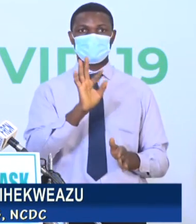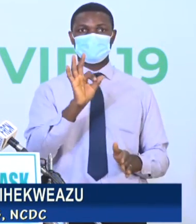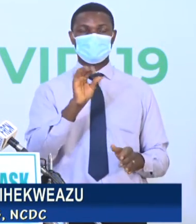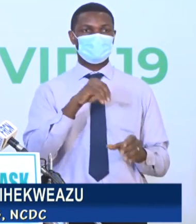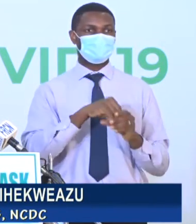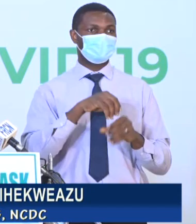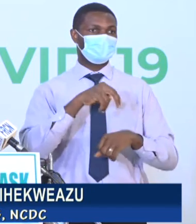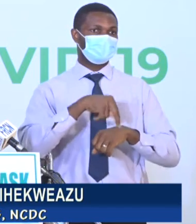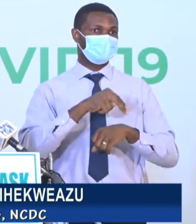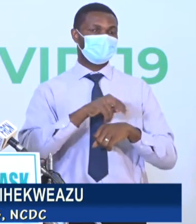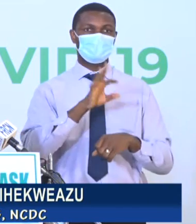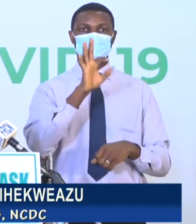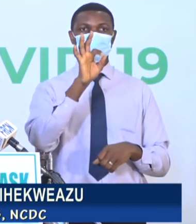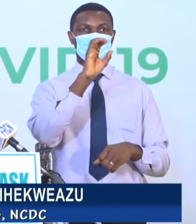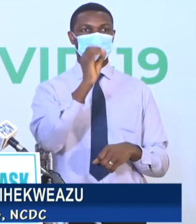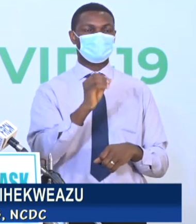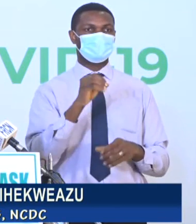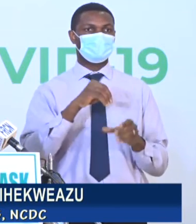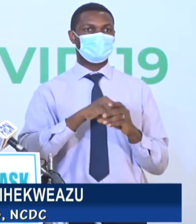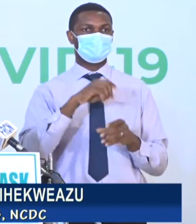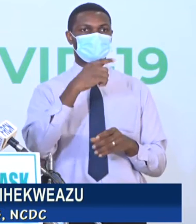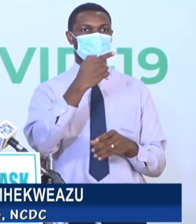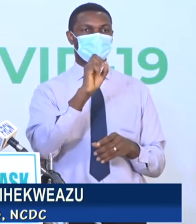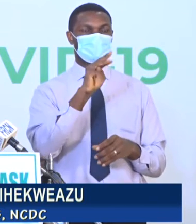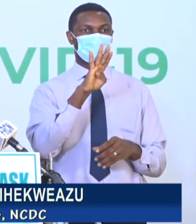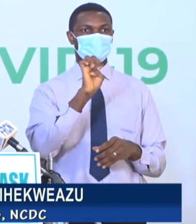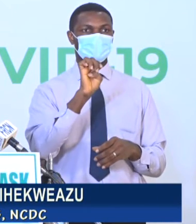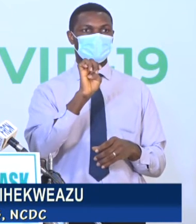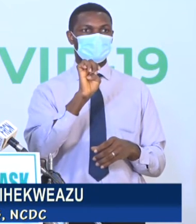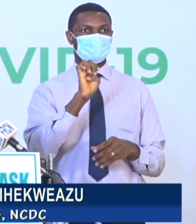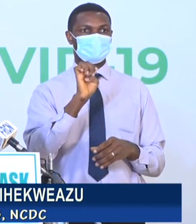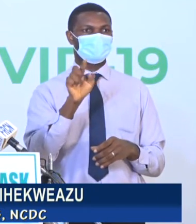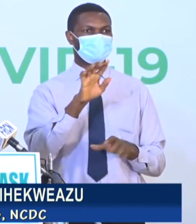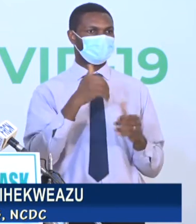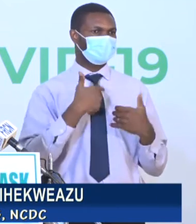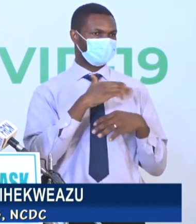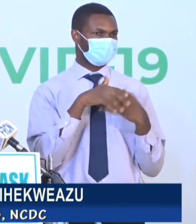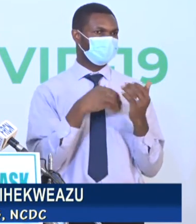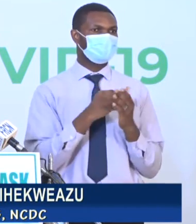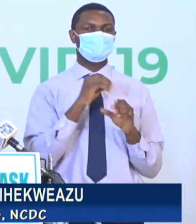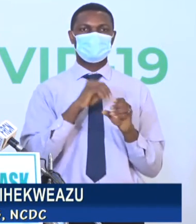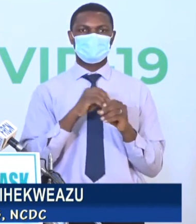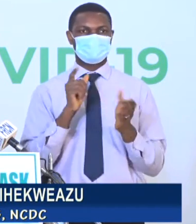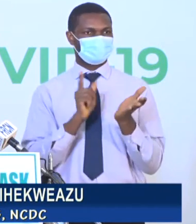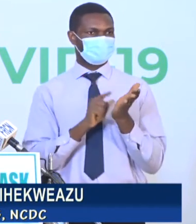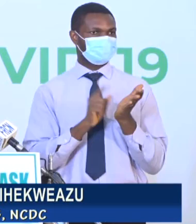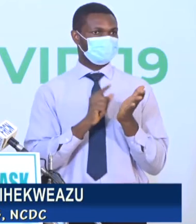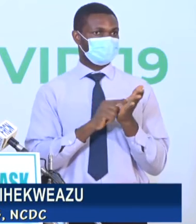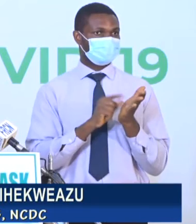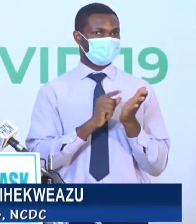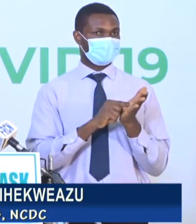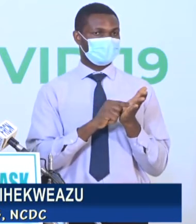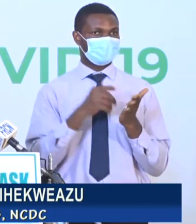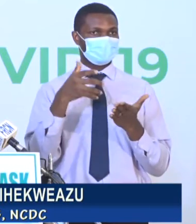Nasarawa and 9% in Gombe. You'll have all this information in the press release you will all get. We're